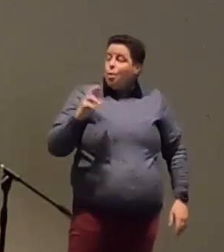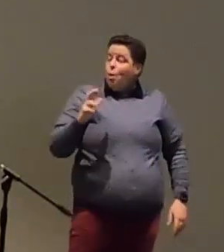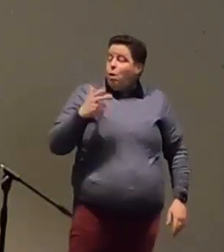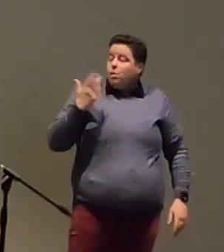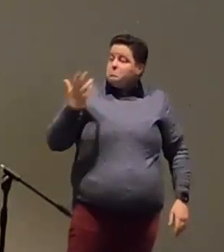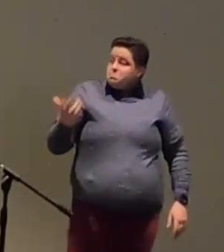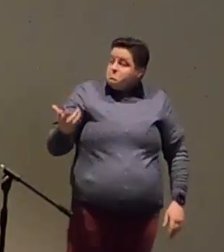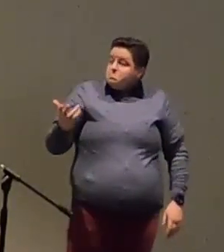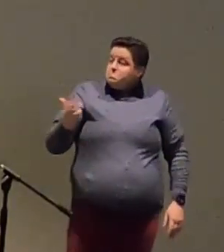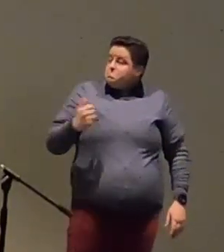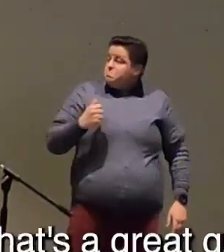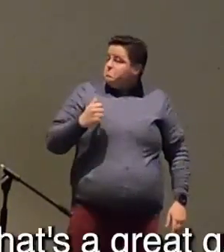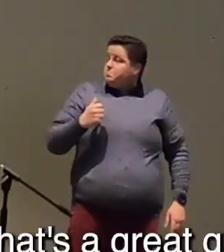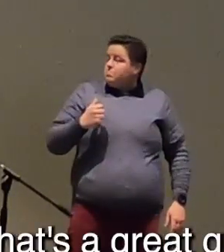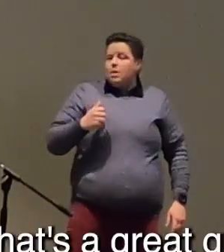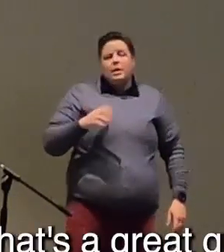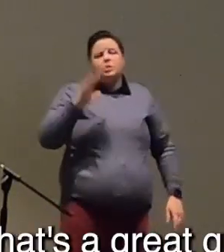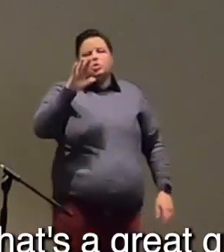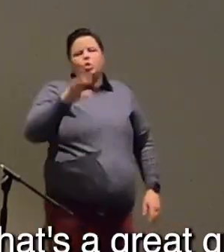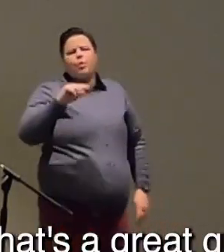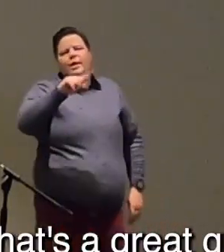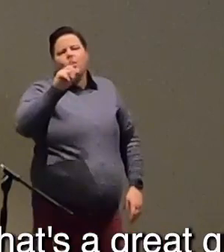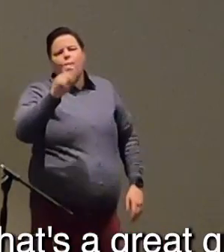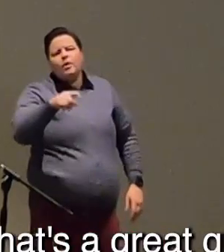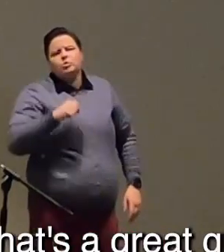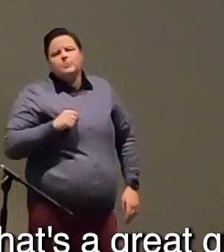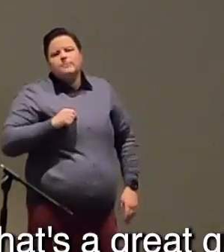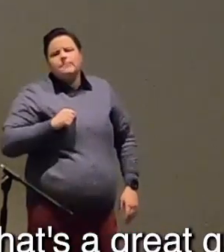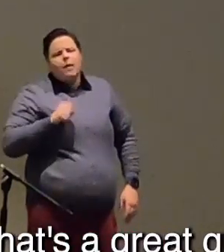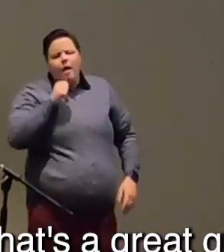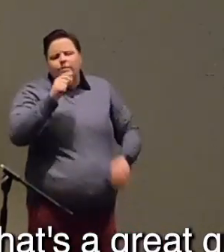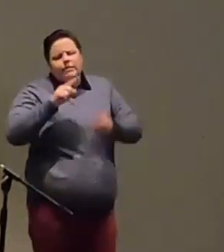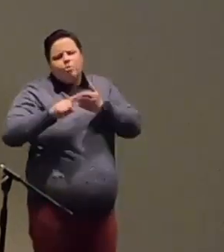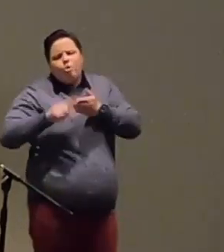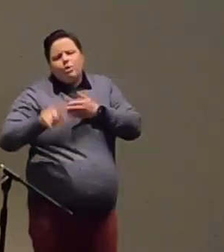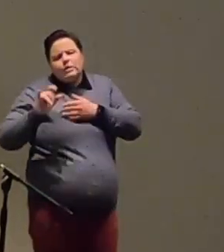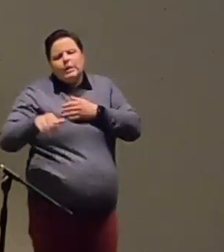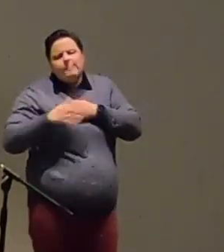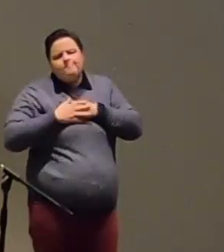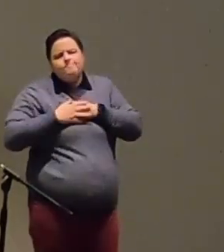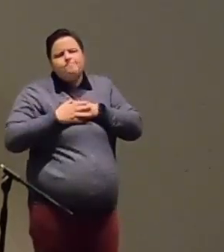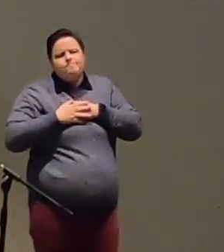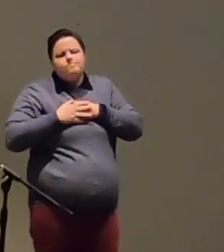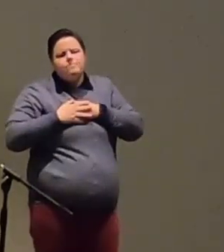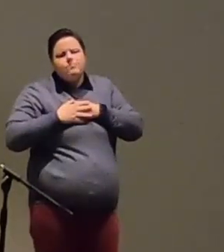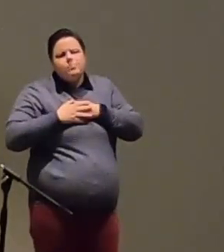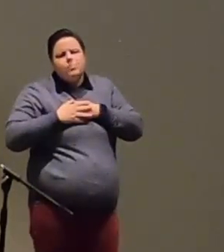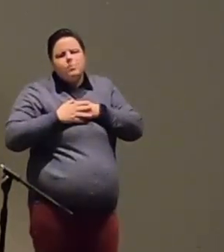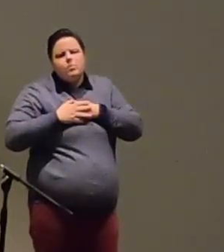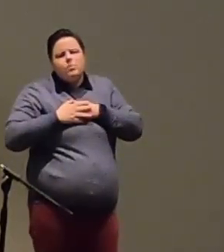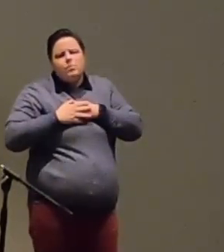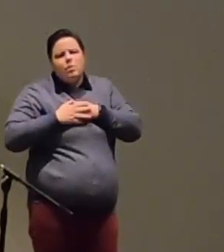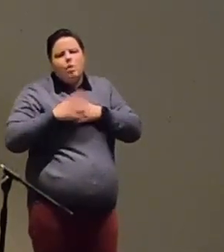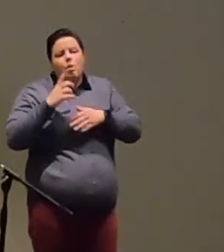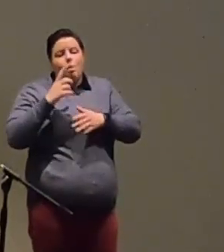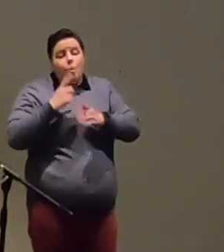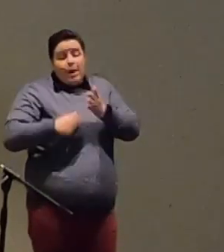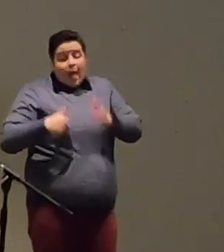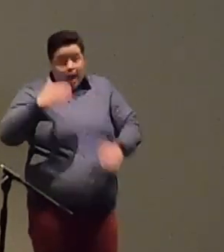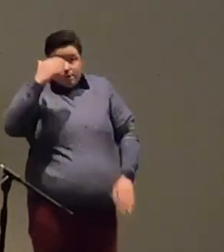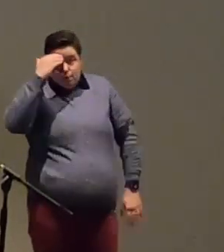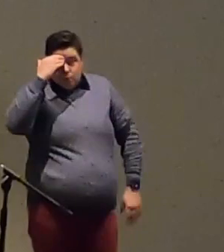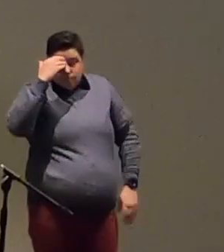effect? That's a great question. I didn't really look into that, and from what I